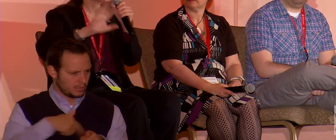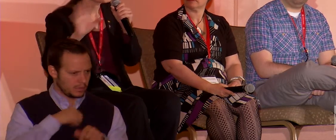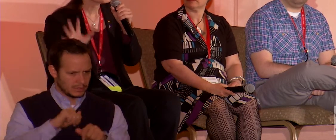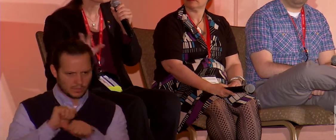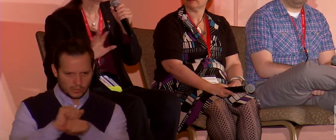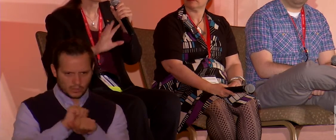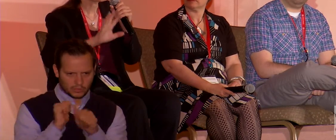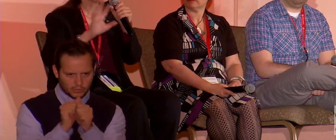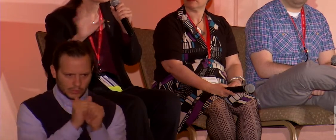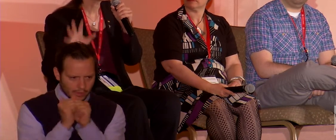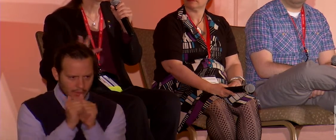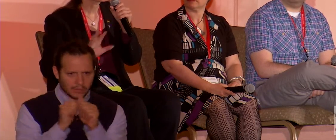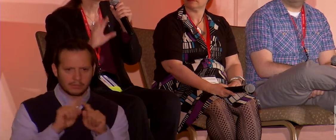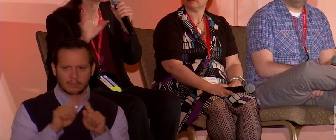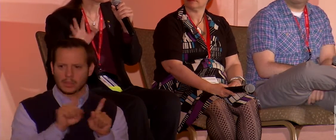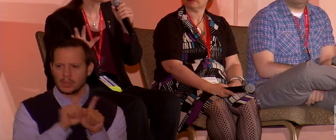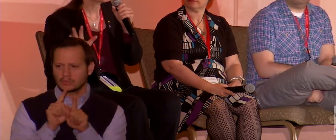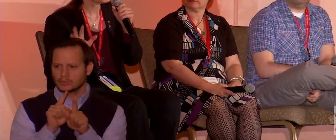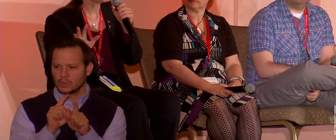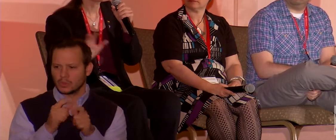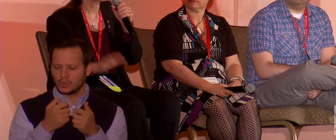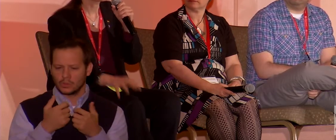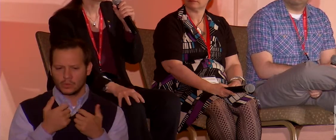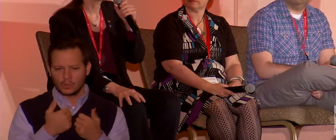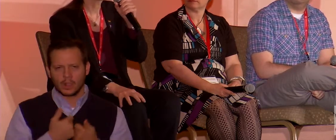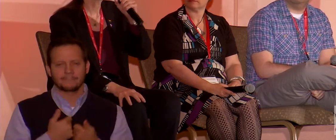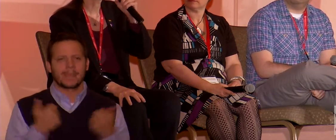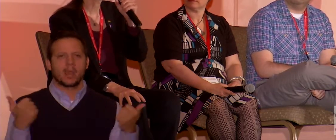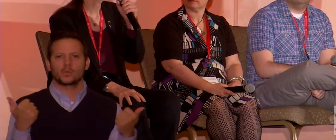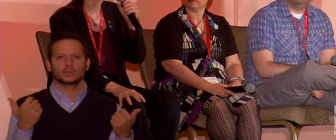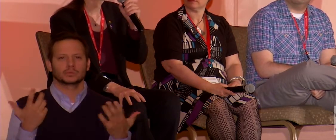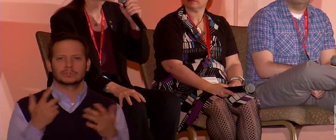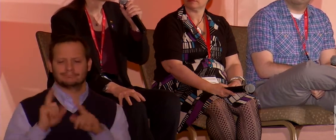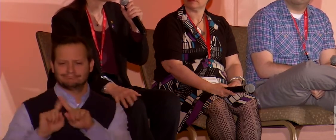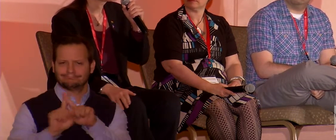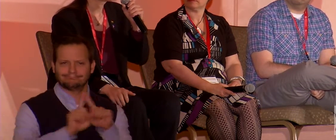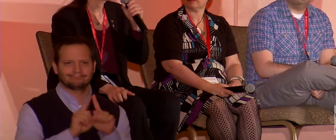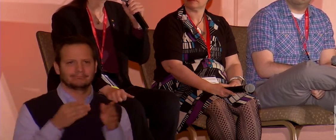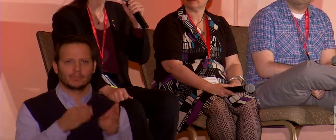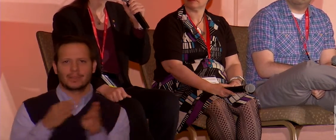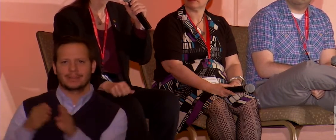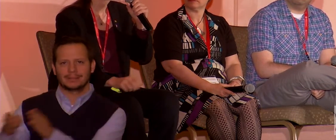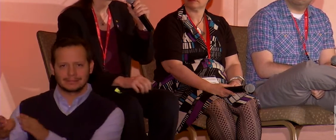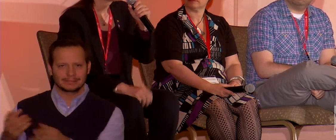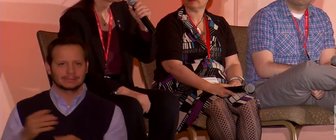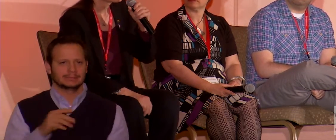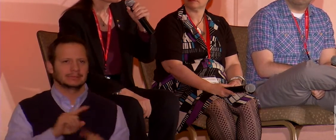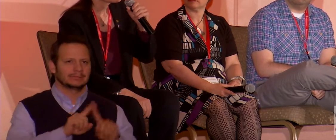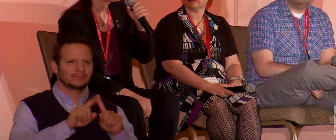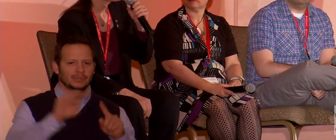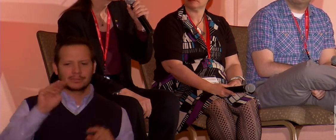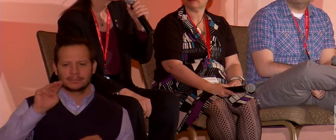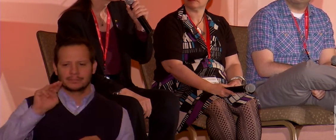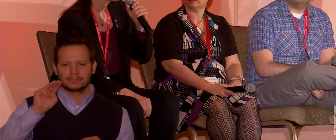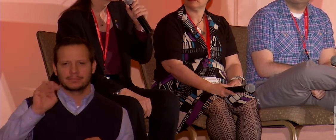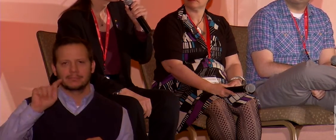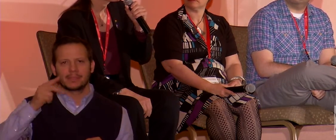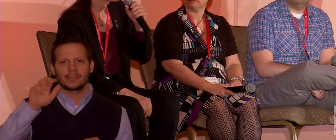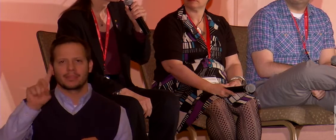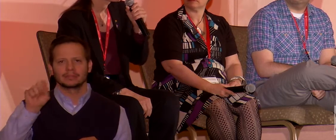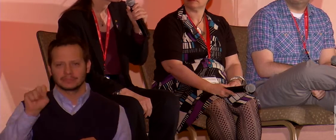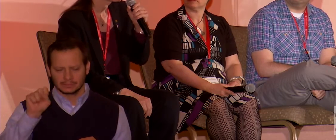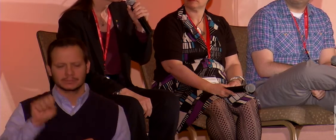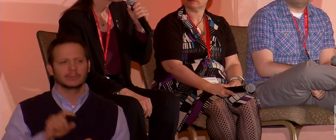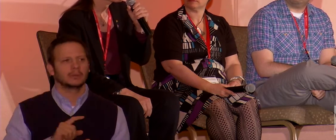but ways to come out in all kinds of forms and methods. But it wasn't